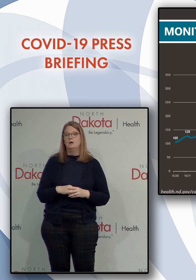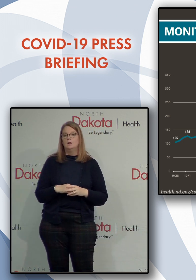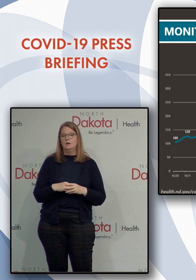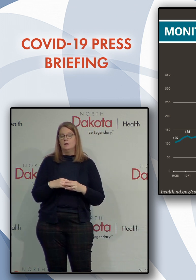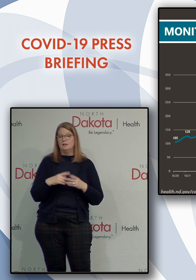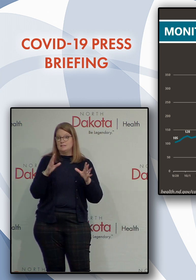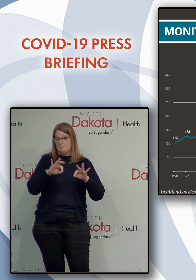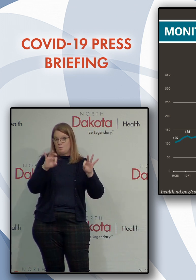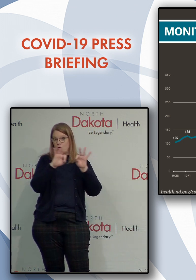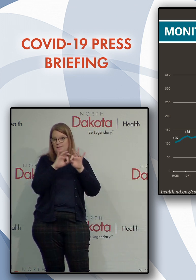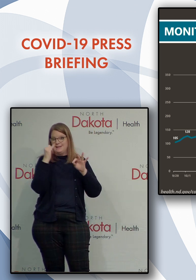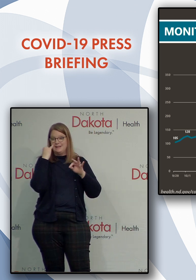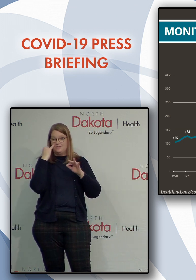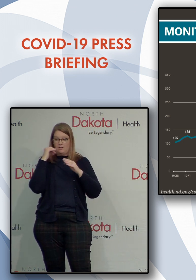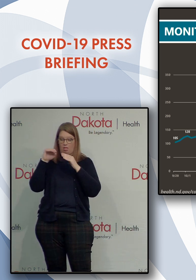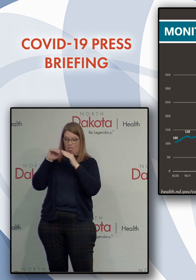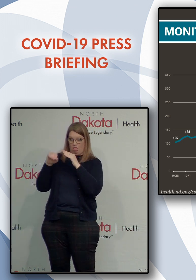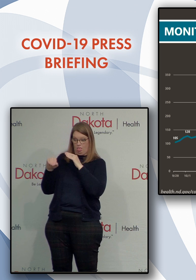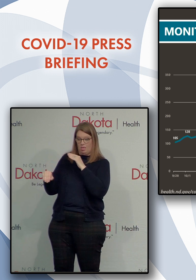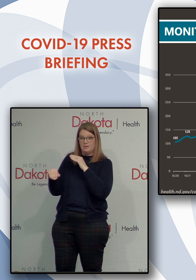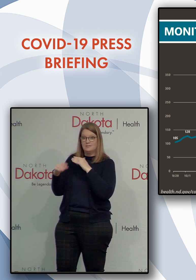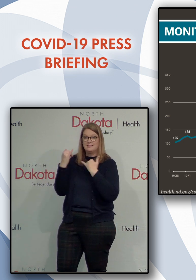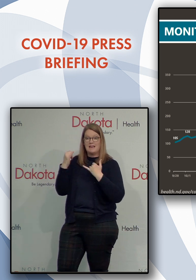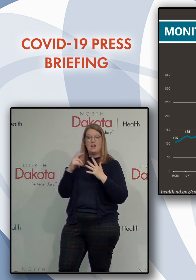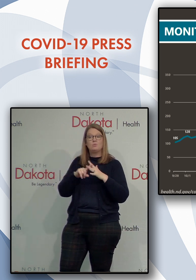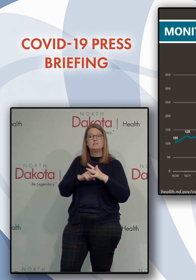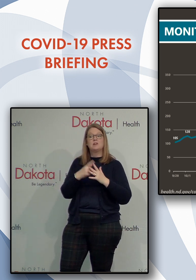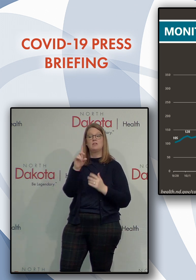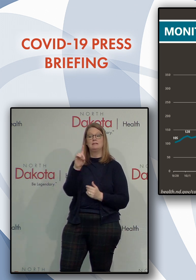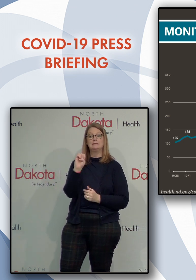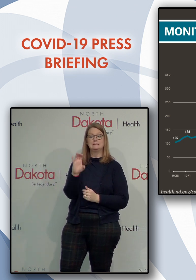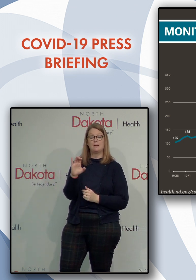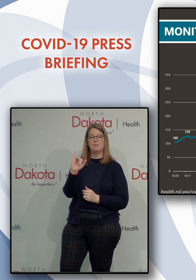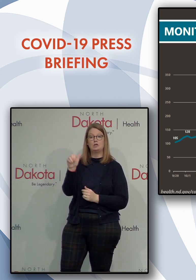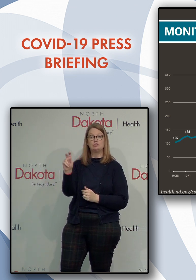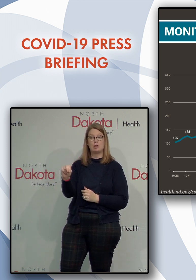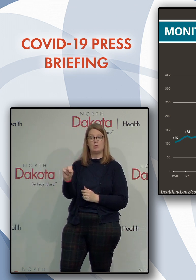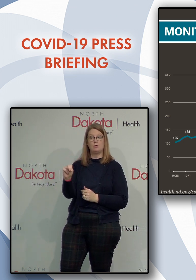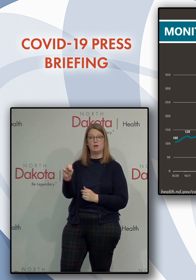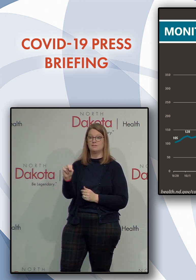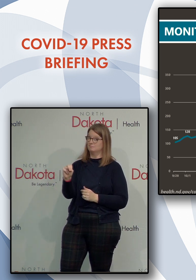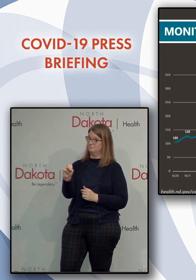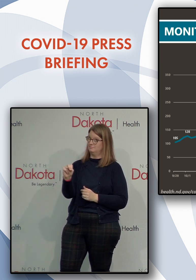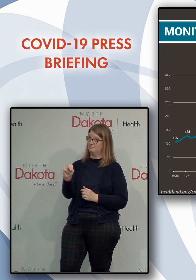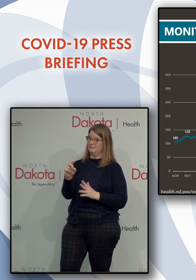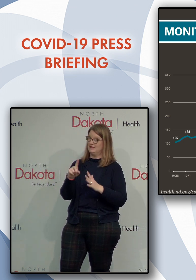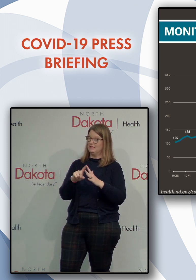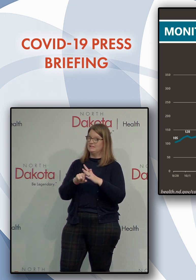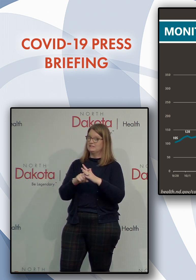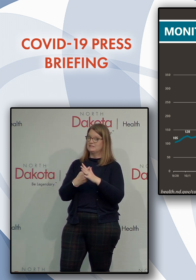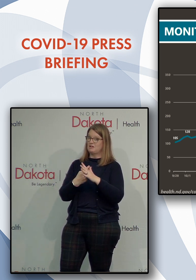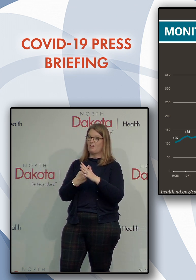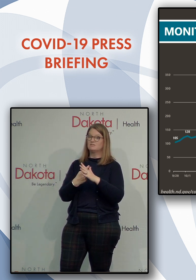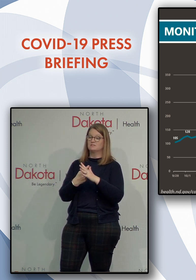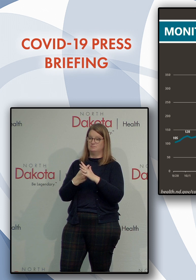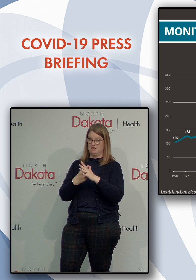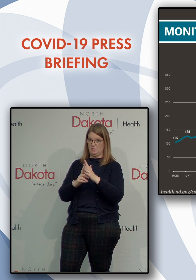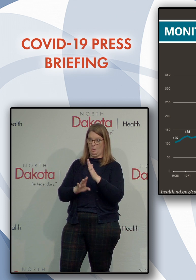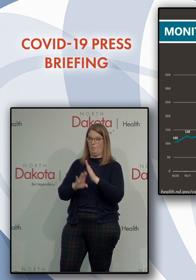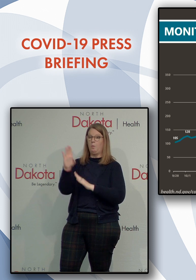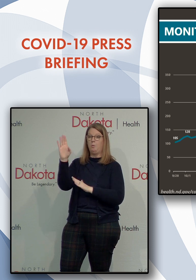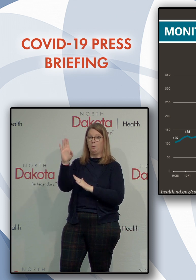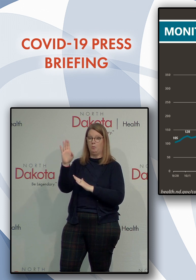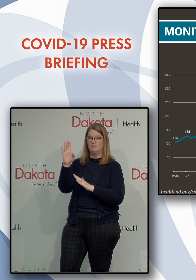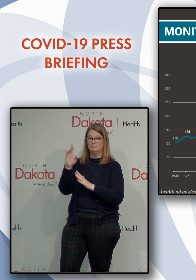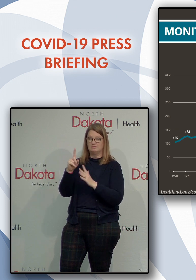does decline hospitalizations because, again, as we get into December and January, that is always every year the peak demand for hospitals occur during the